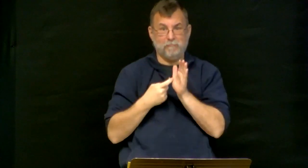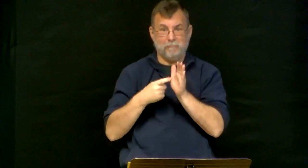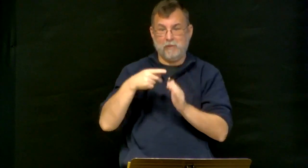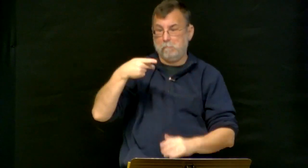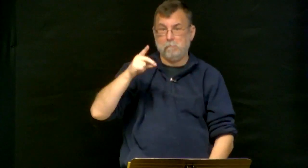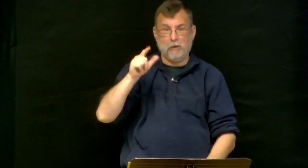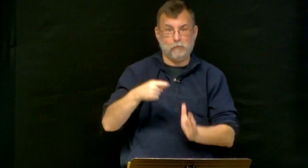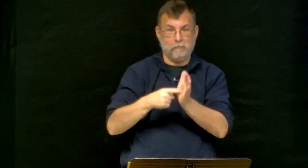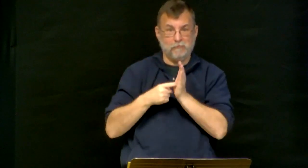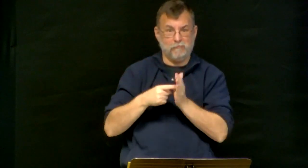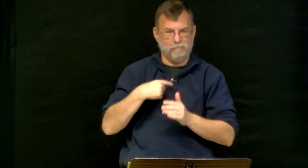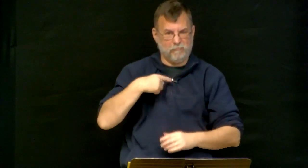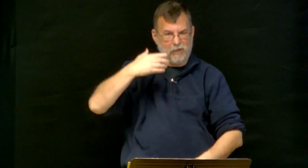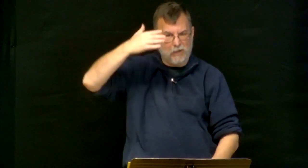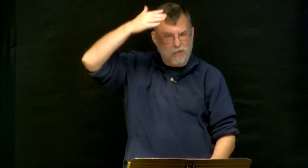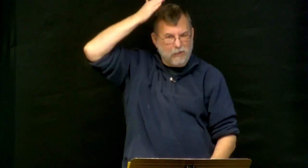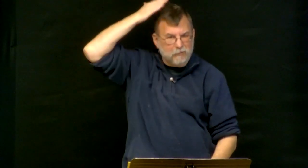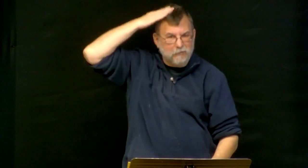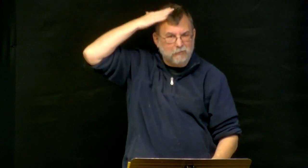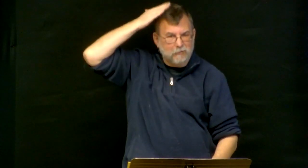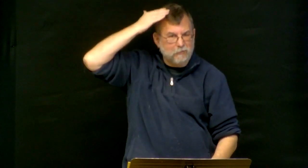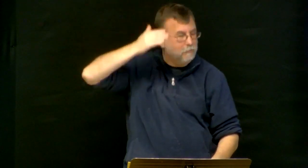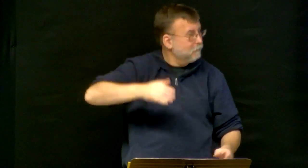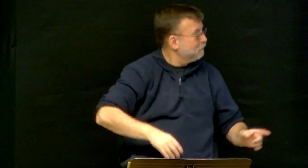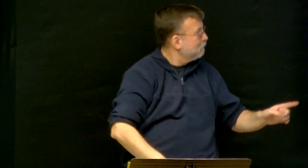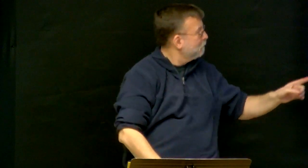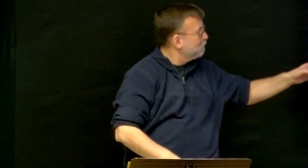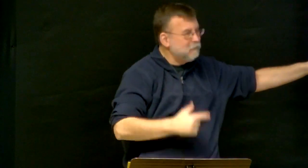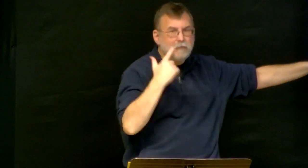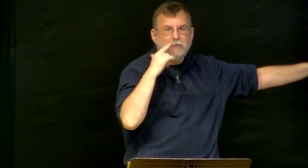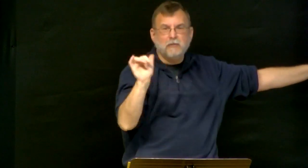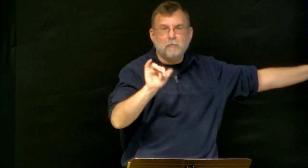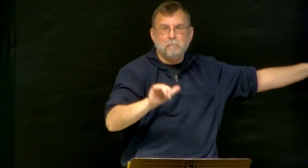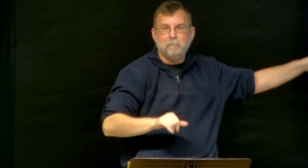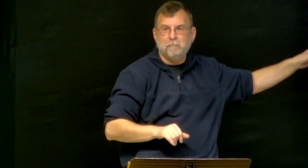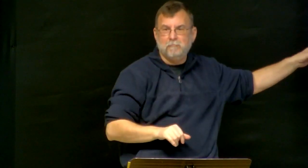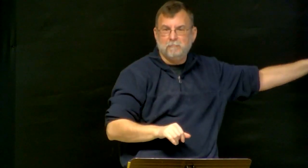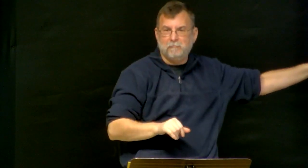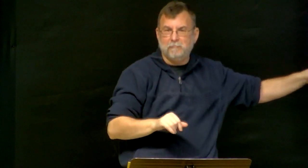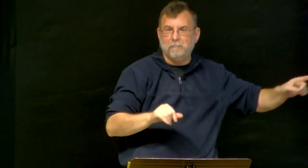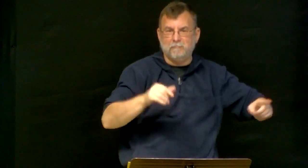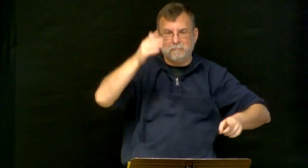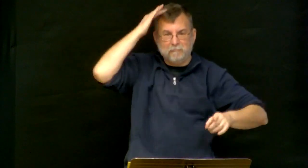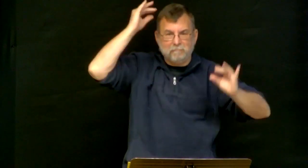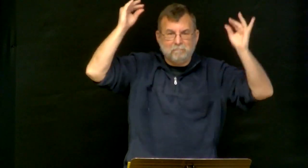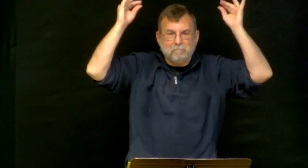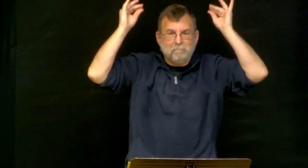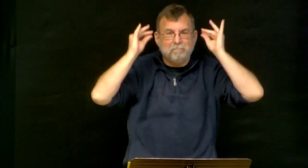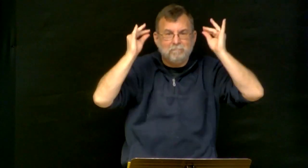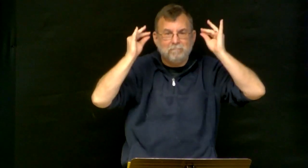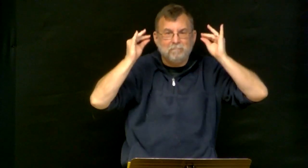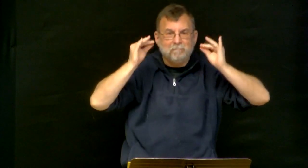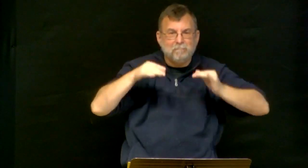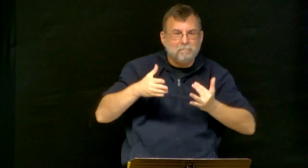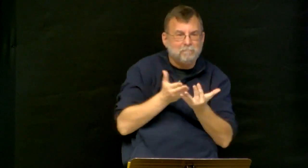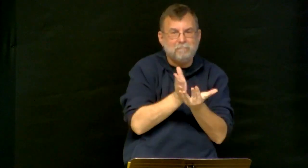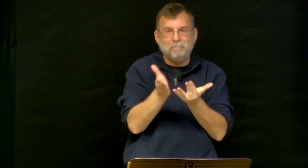And one of the requirements of joining the fraternity is that we had to wear a hat like this, exact same looking hat. We had to wear it